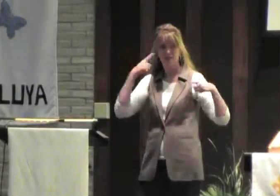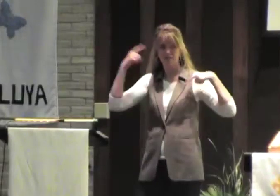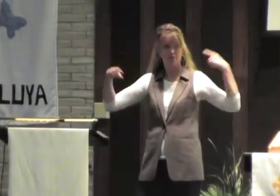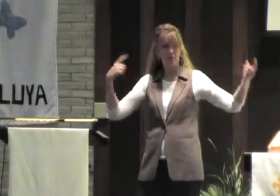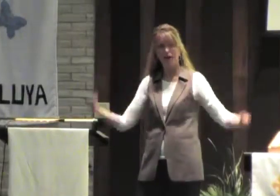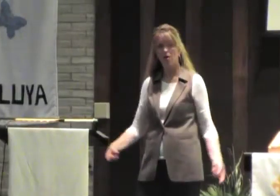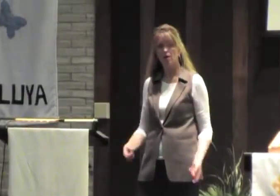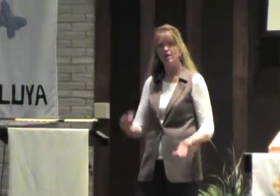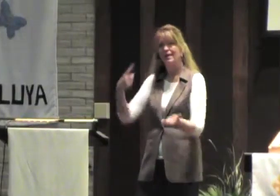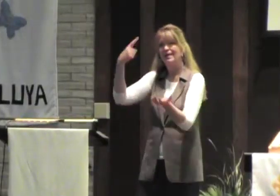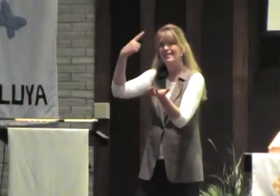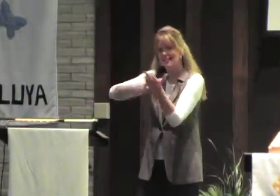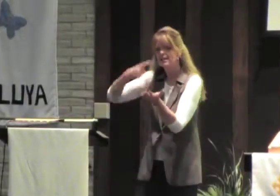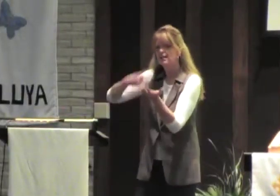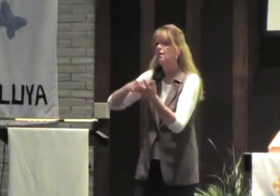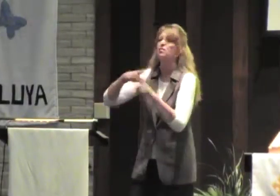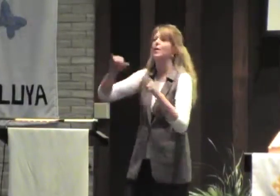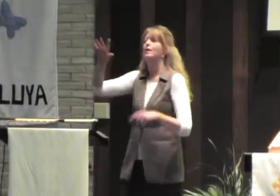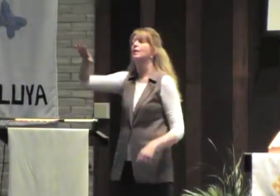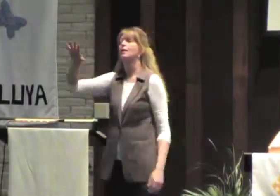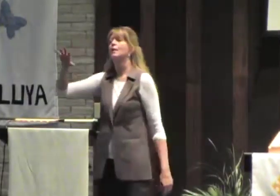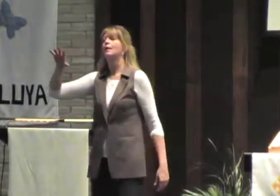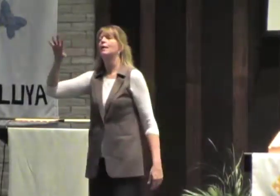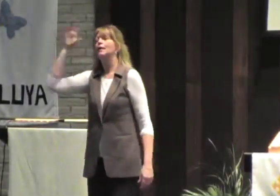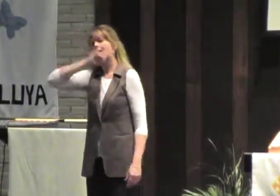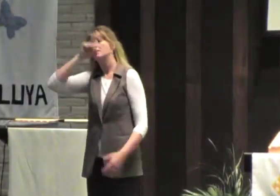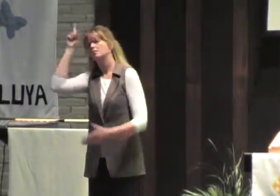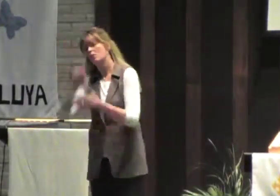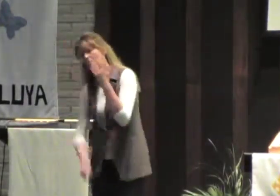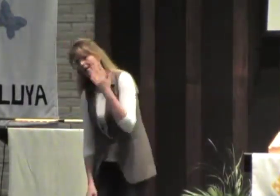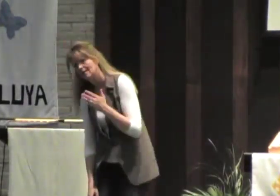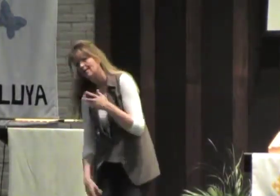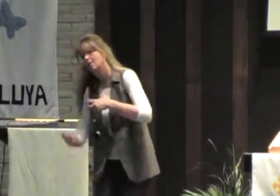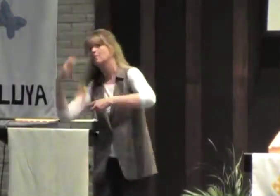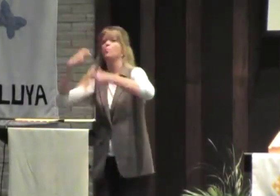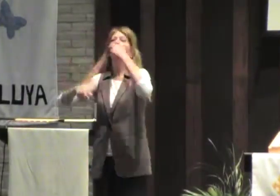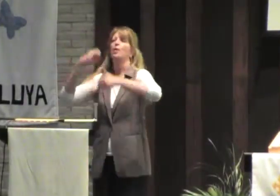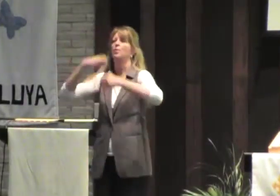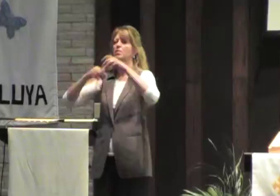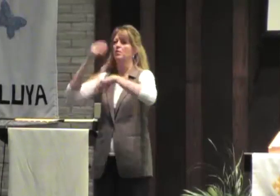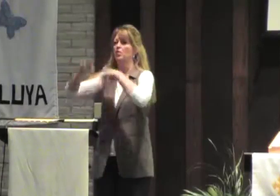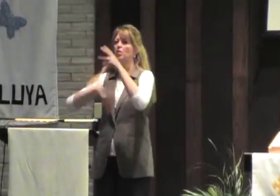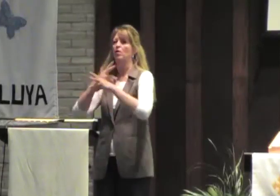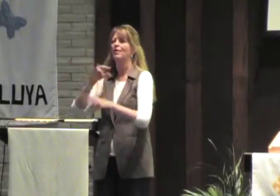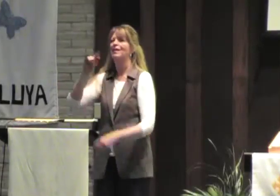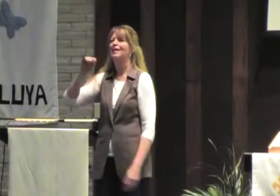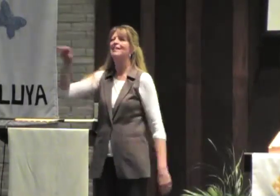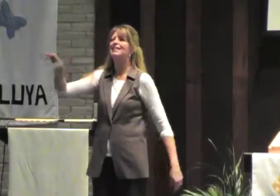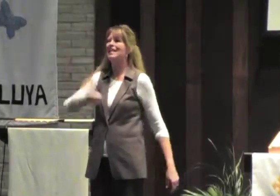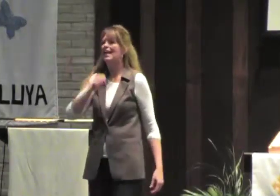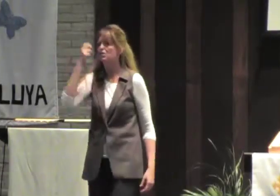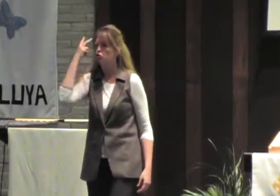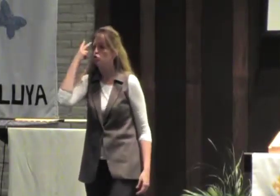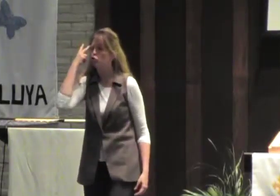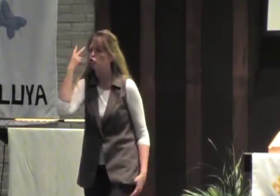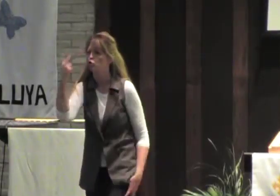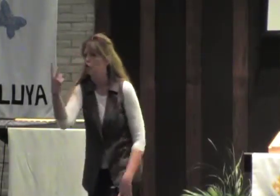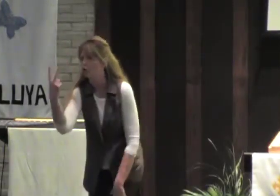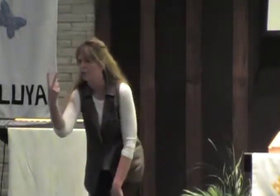blow up and yell and flip out, right? Discuss it. But guess what? Problems of the world, it